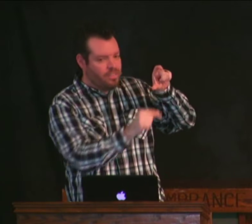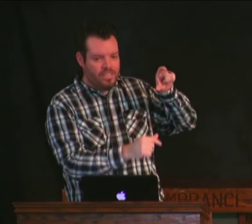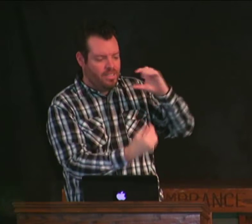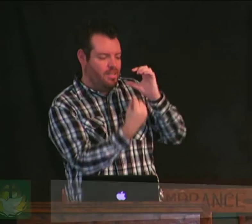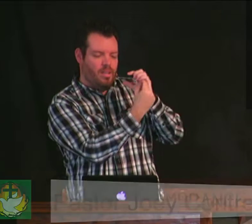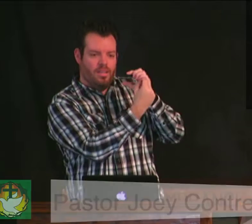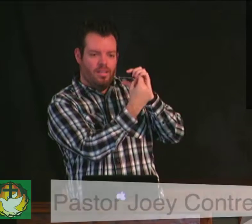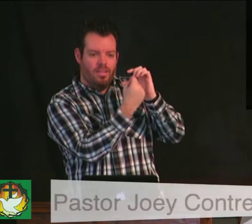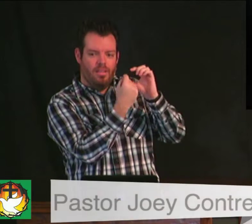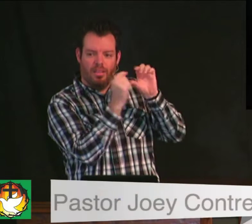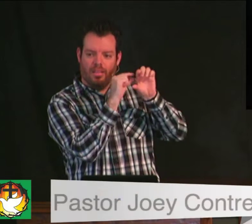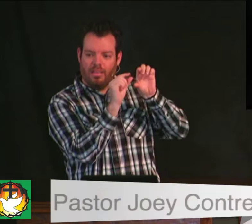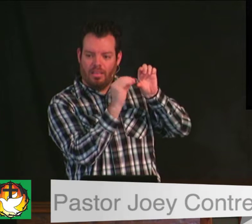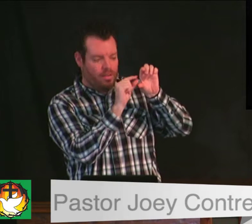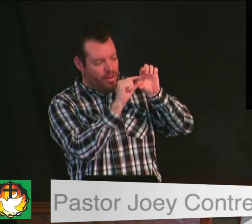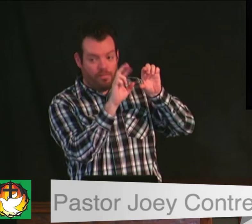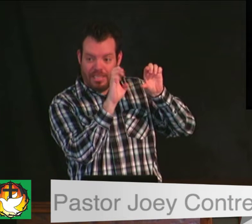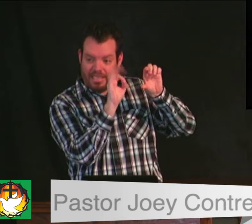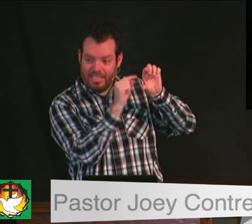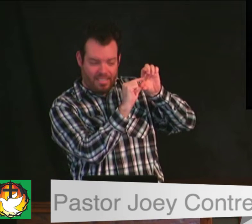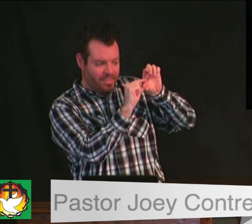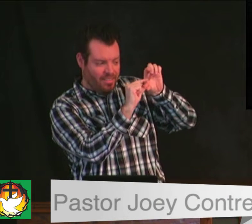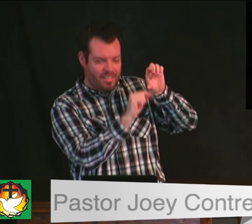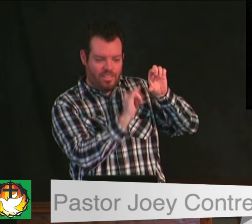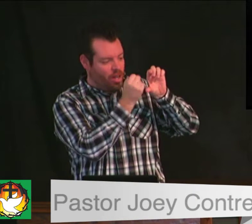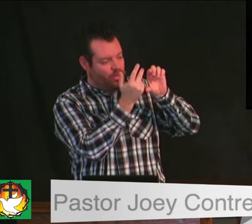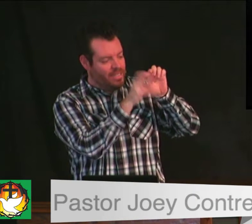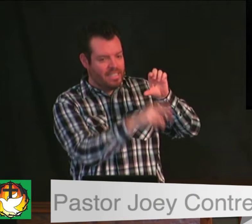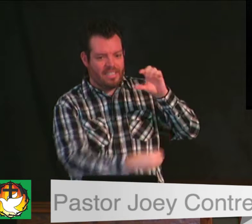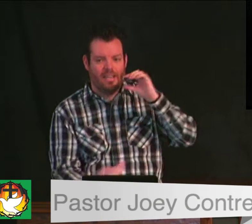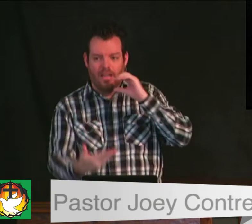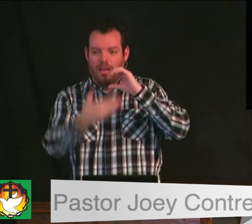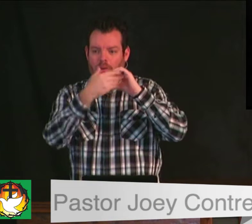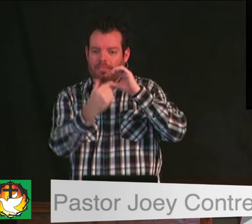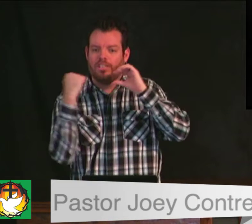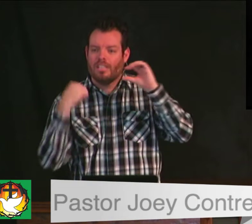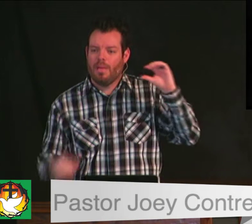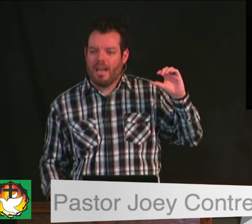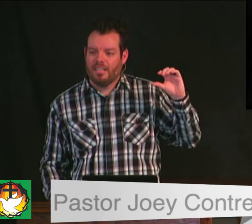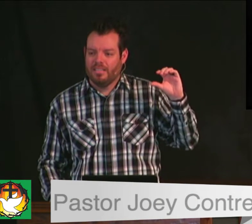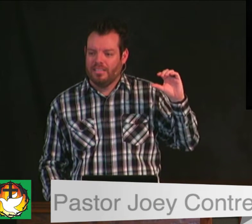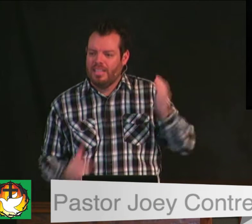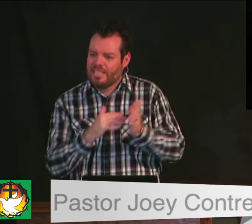first, the reference, John 3:16. Put the first on the back and study